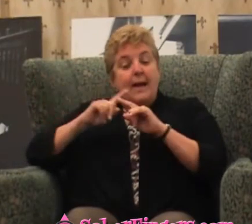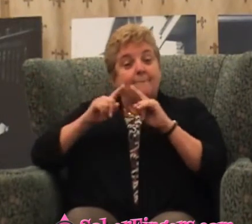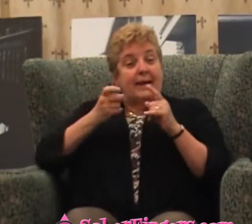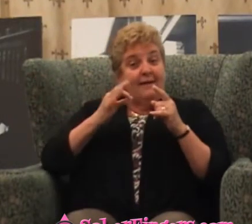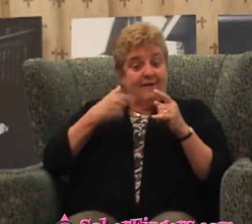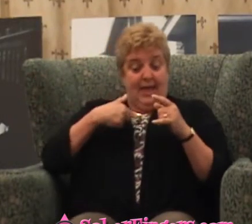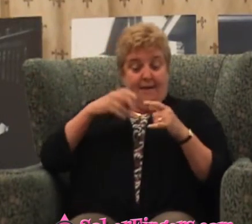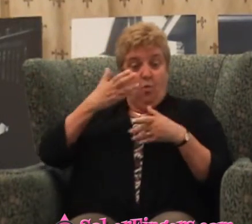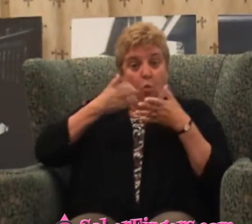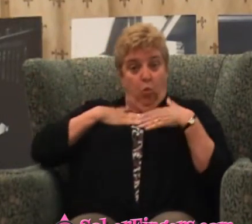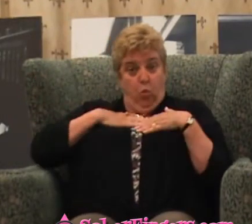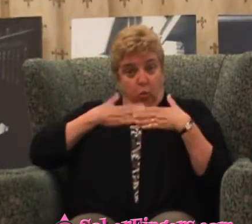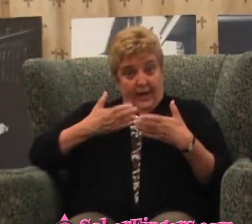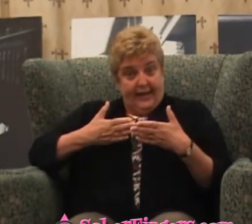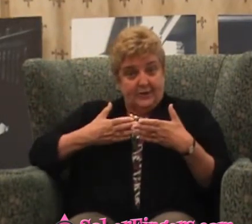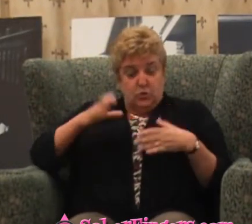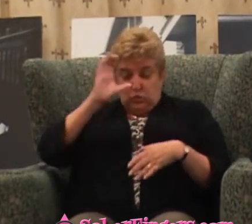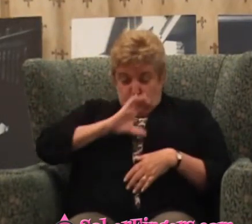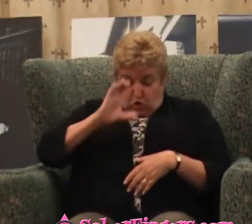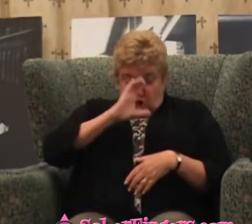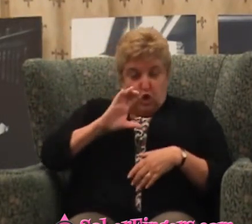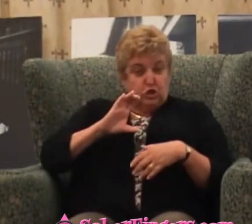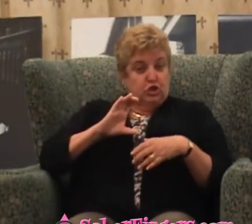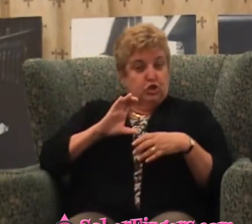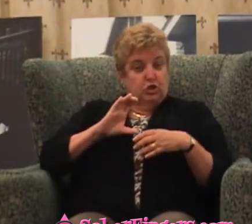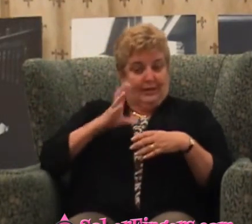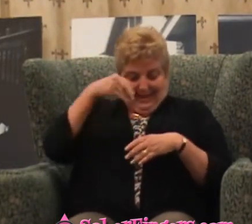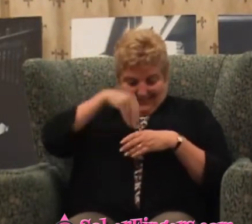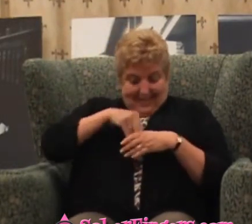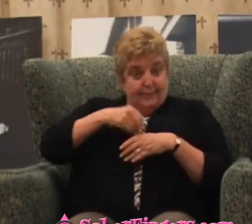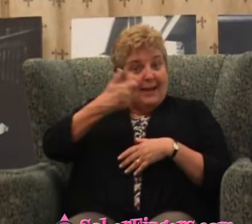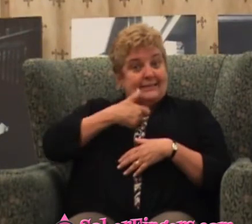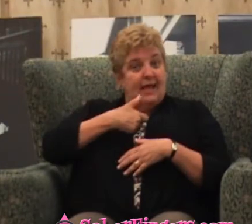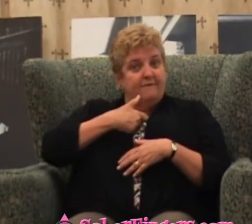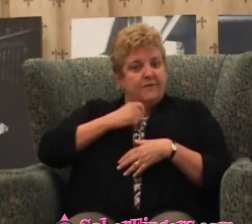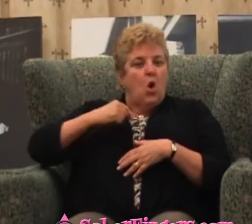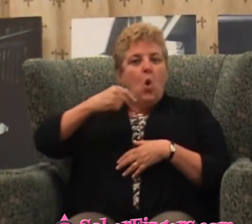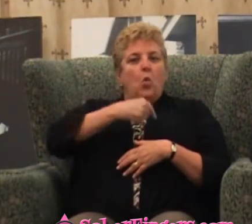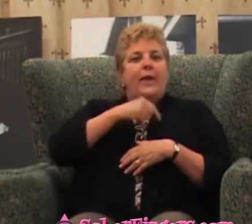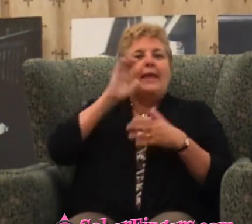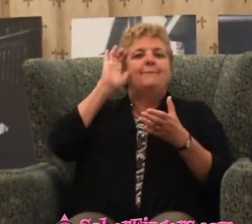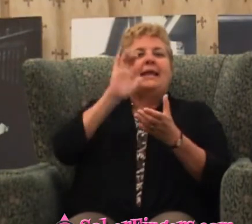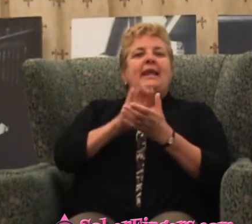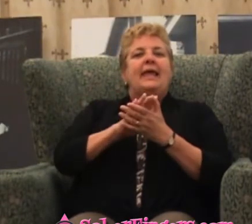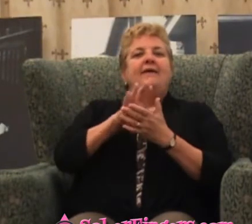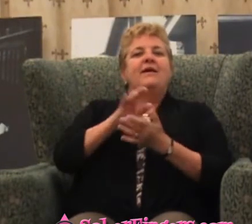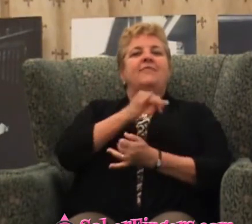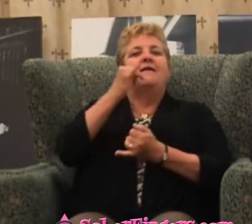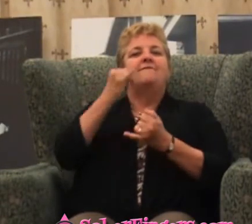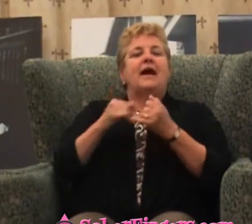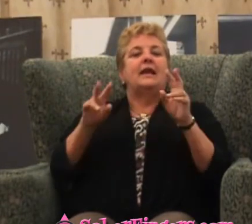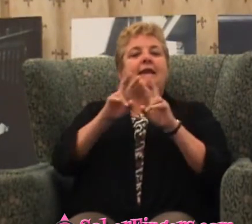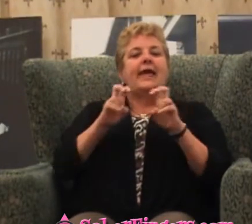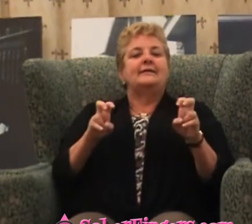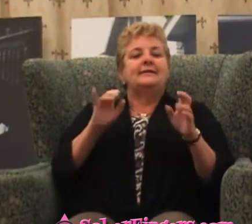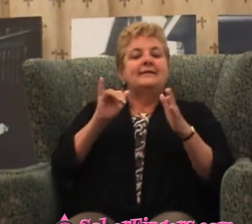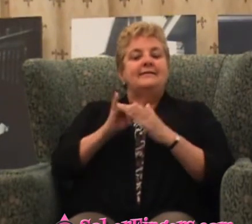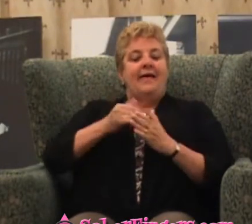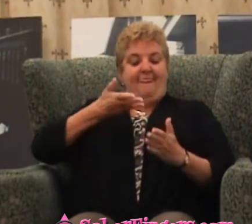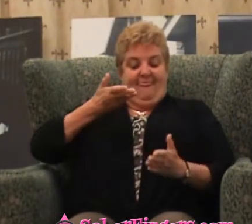search fearlessly within myself, we believe in the final analysis, it is only there that he can be found, and